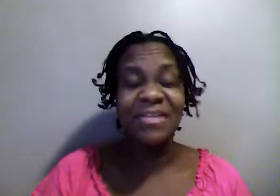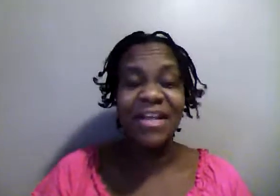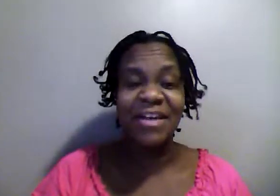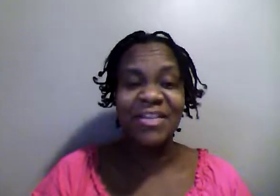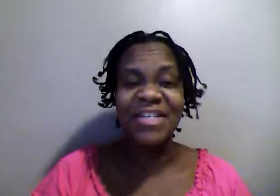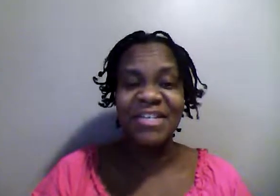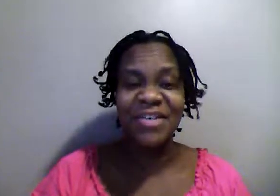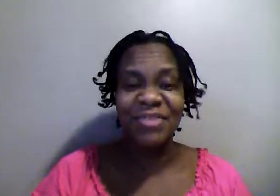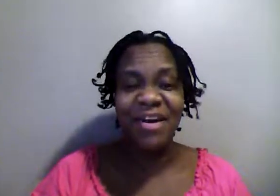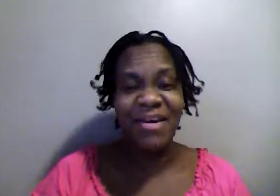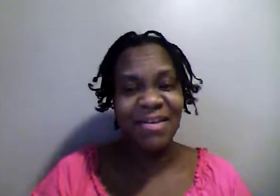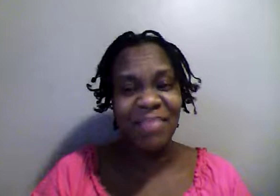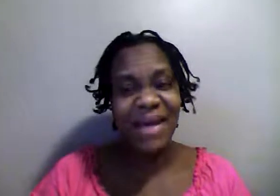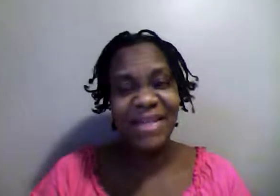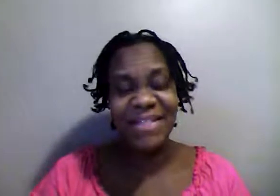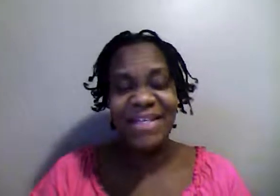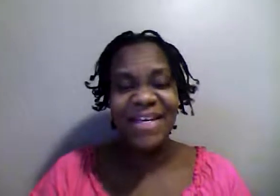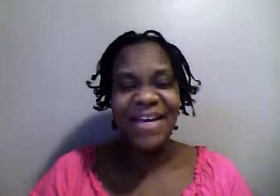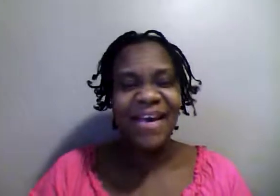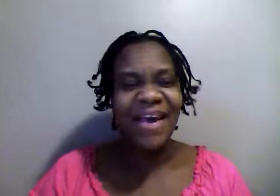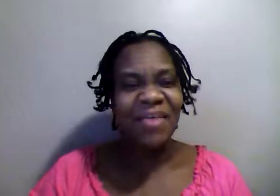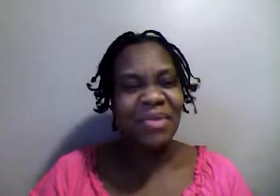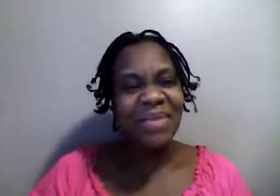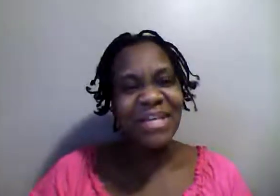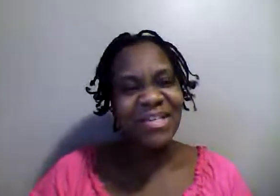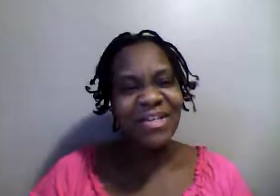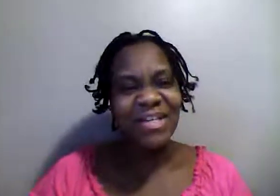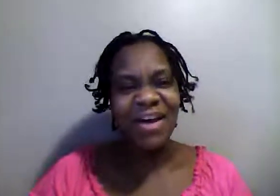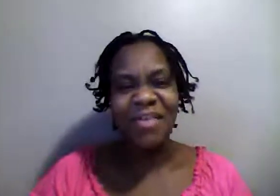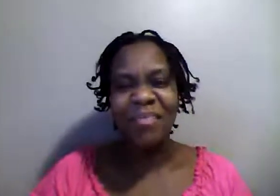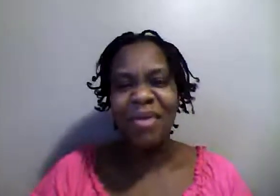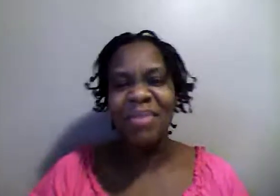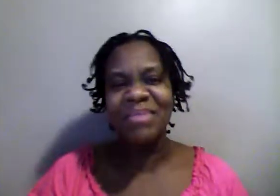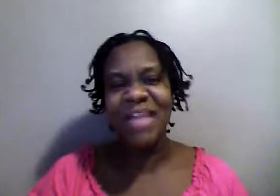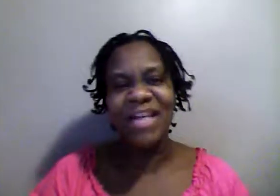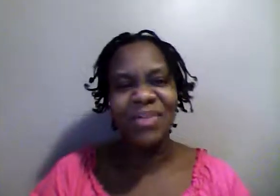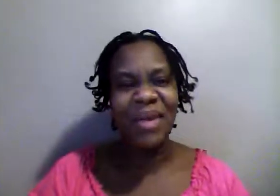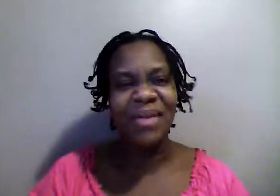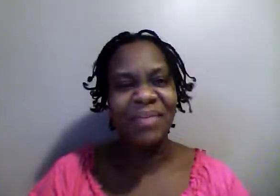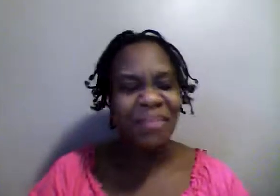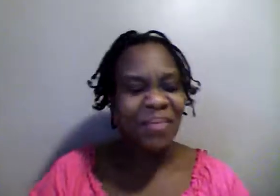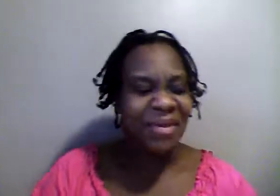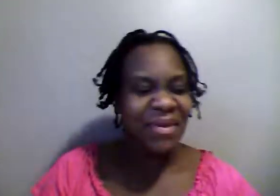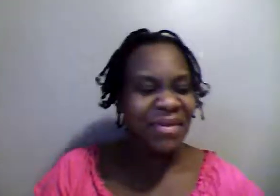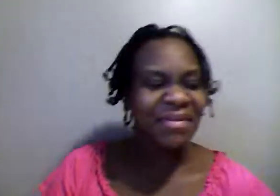lot to discuss regarding blight, and we'll be discussing other problems as well.